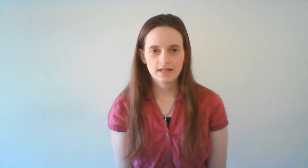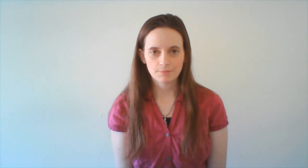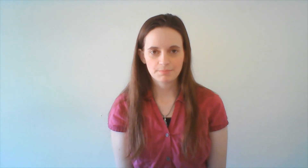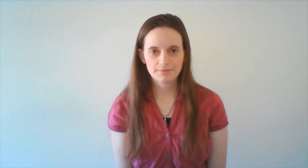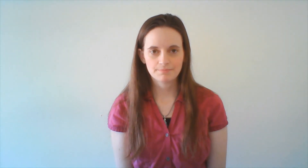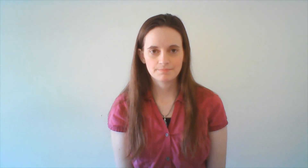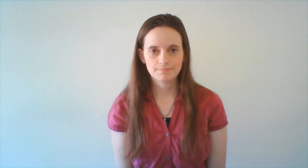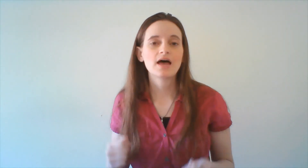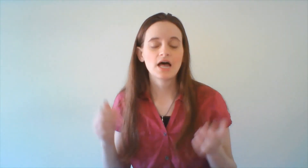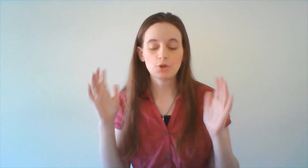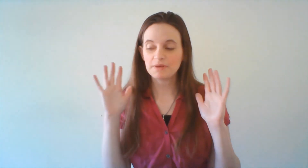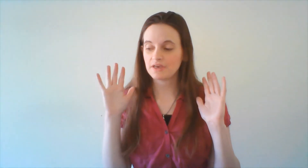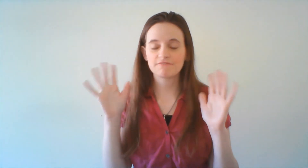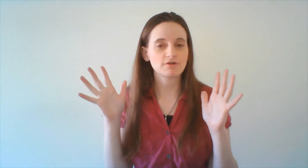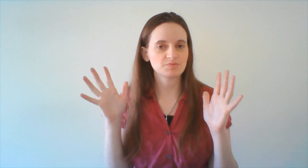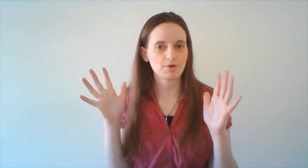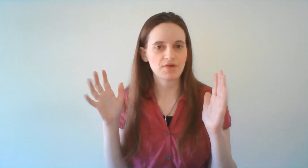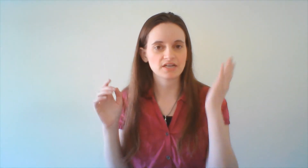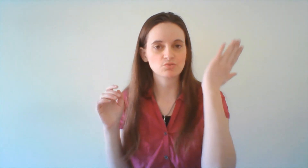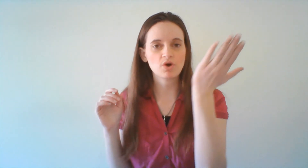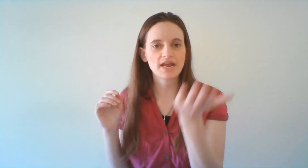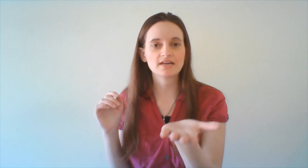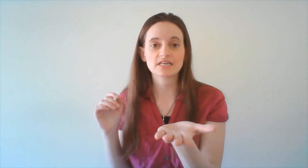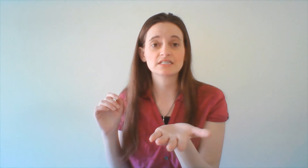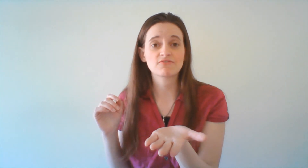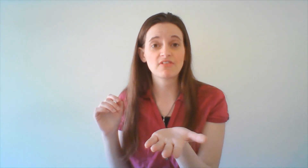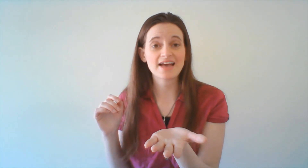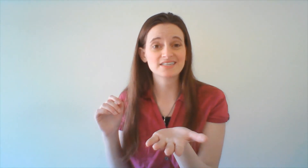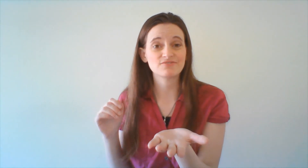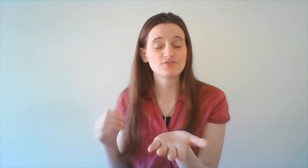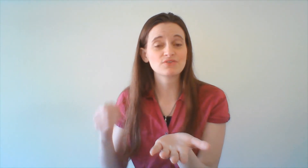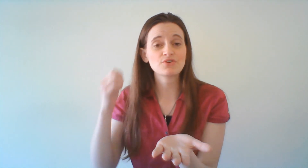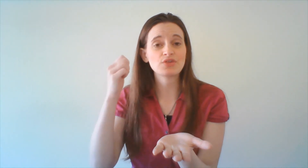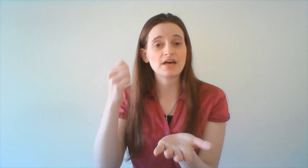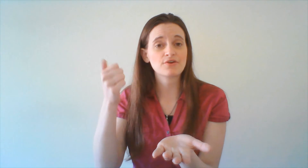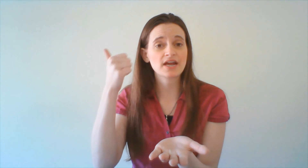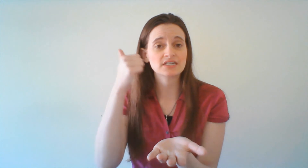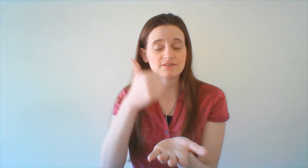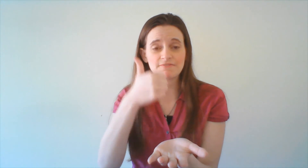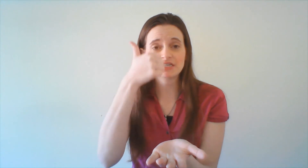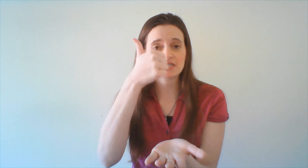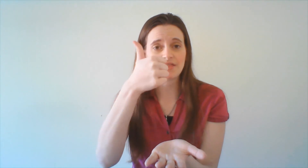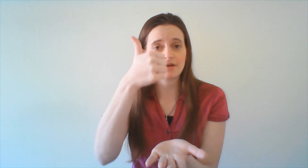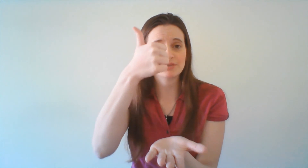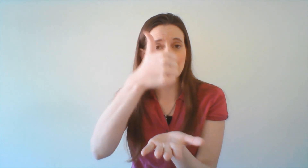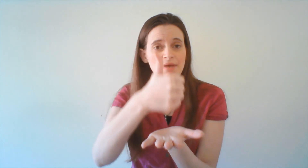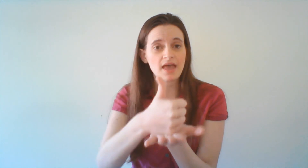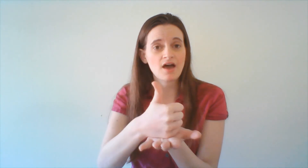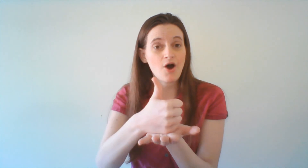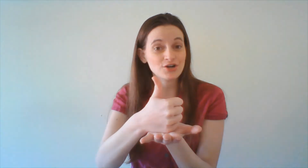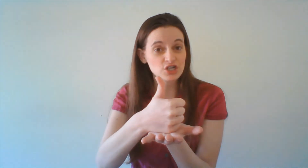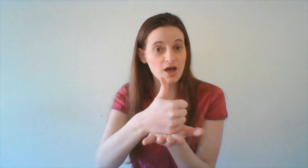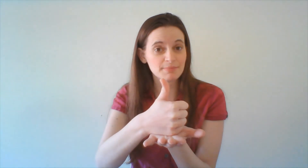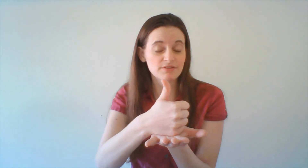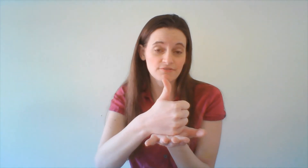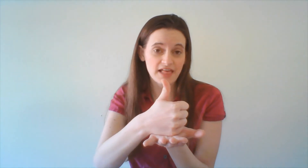Help. Help involves both hands. One hand is flat in front of you, the other hand is a fist, thumbs up, on top of the flat